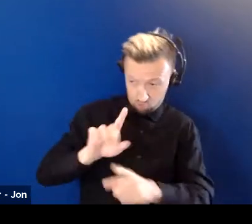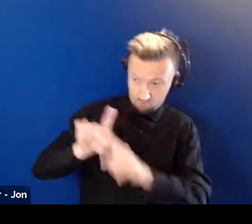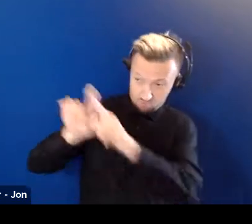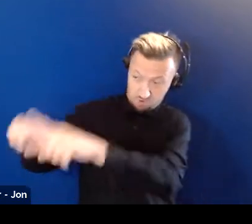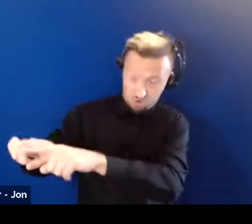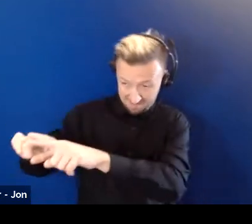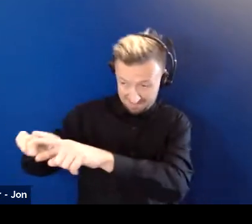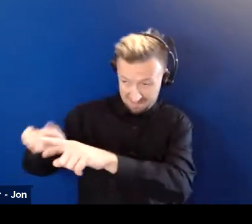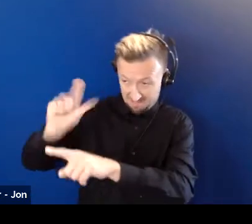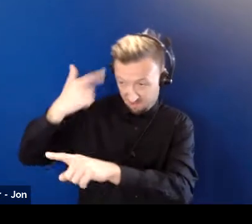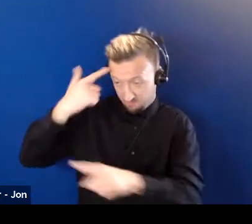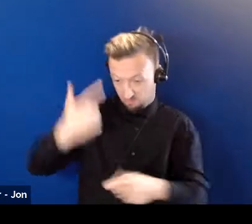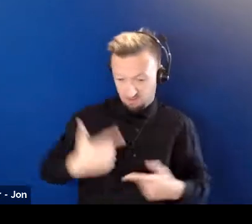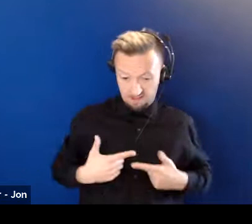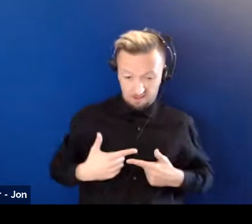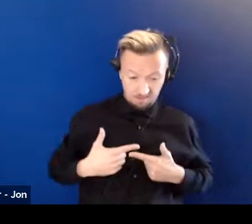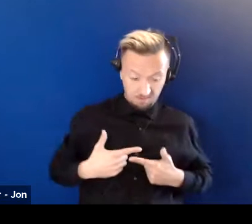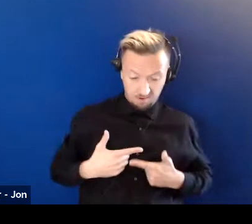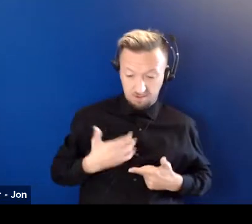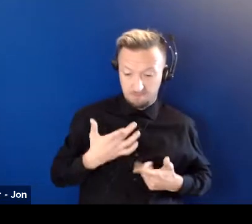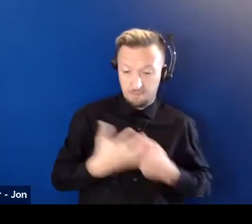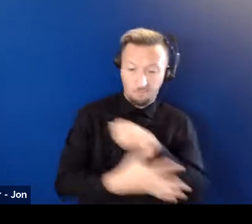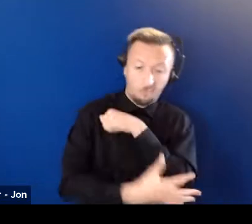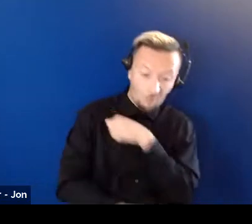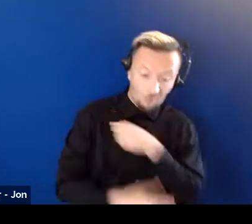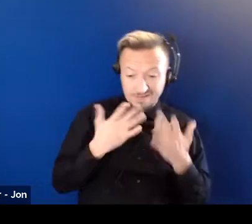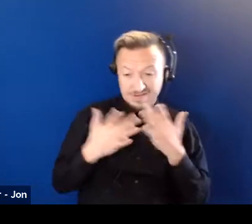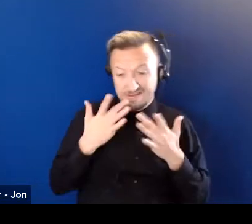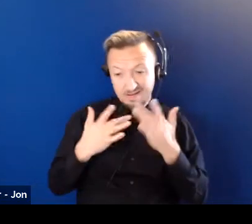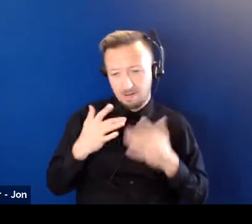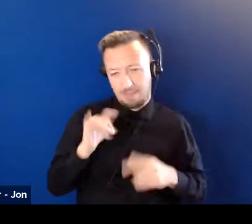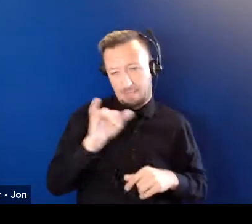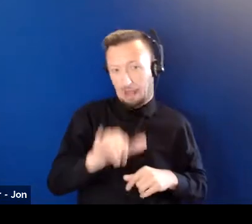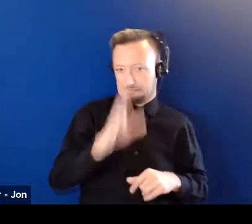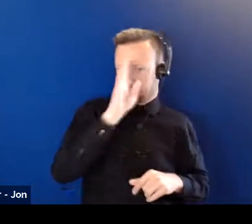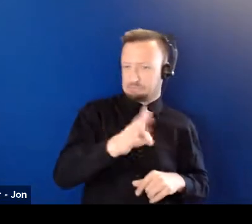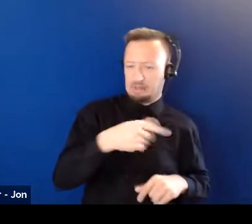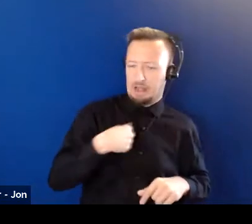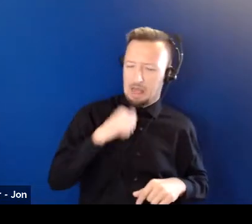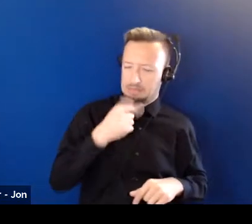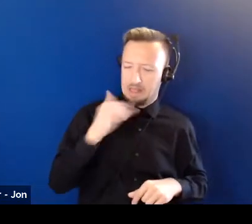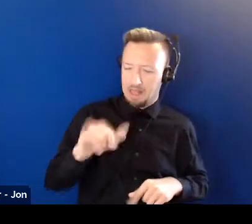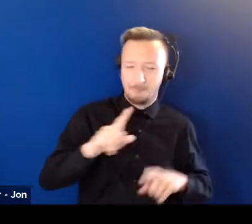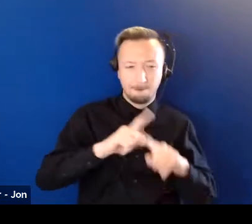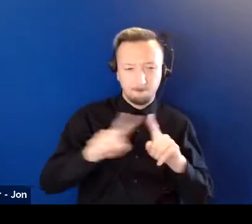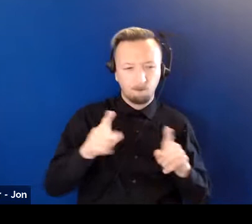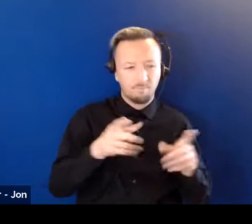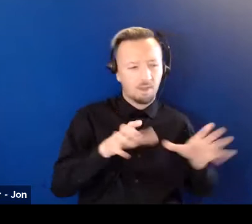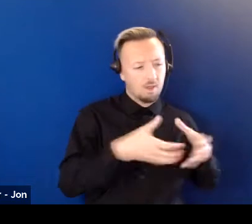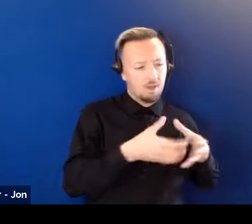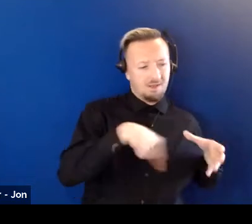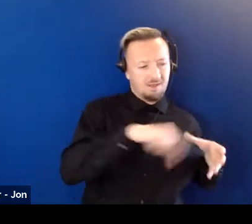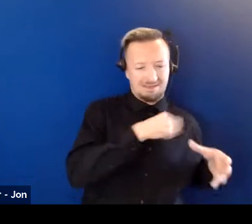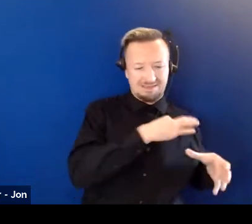live in poverty the rest of your life? And that's harsh, and we wouldn't actually say that to the person. But we're having this conversation in-house about